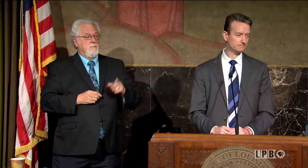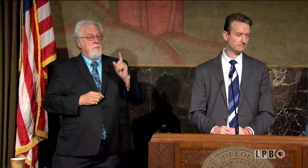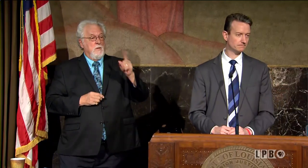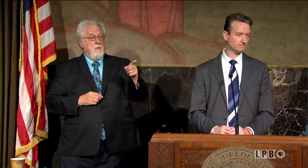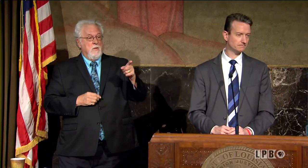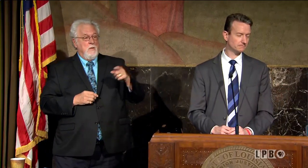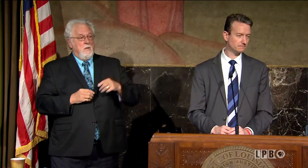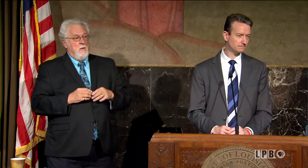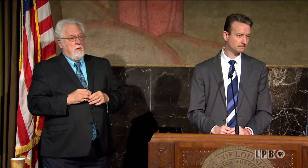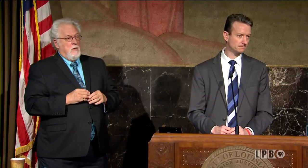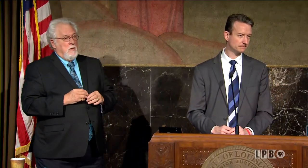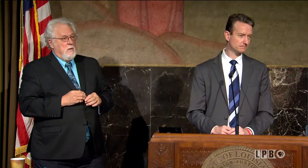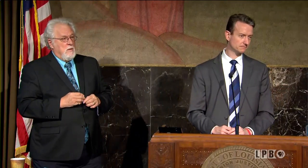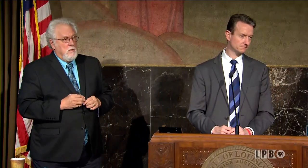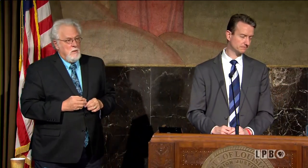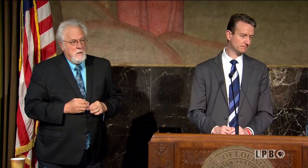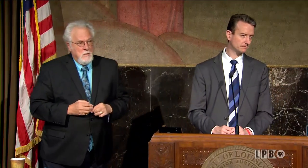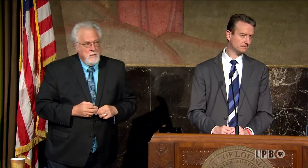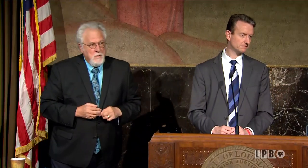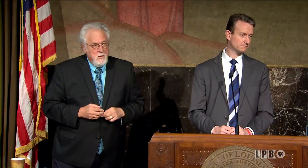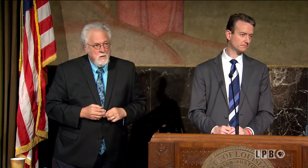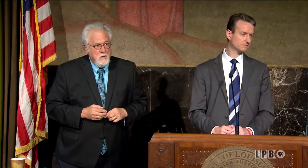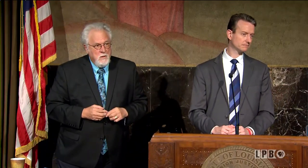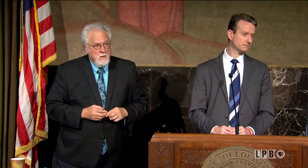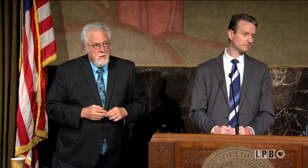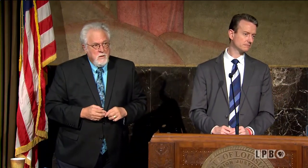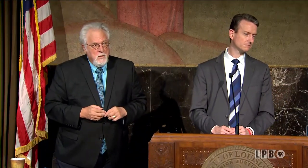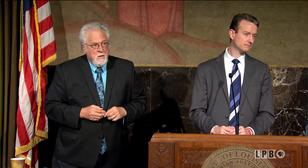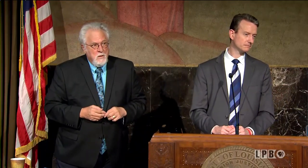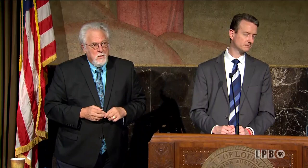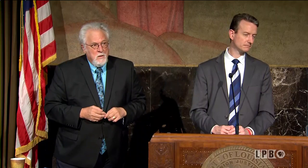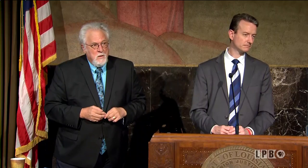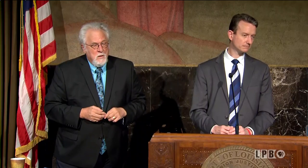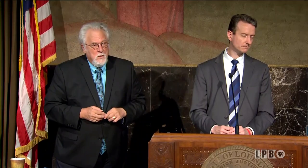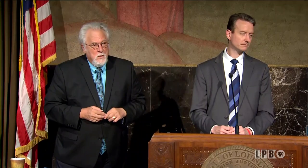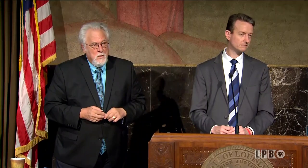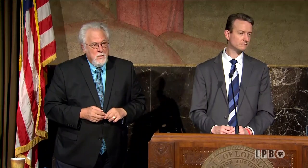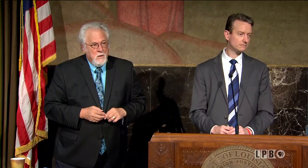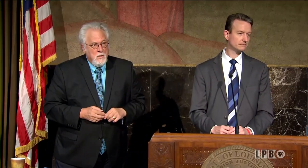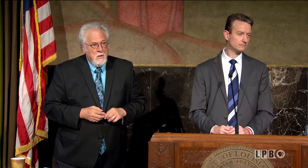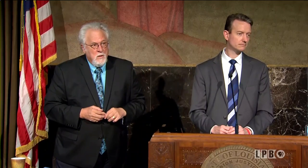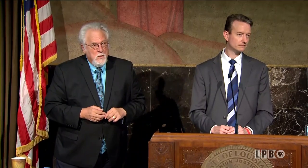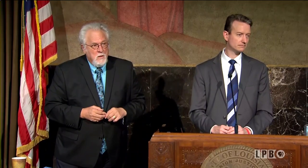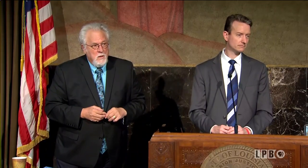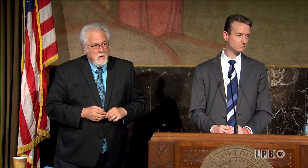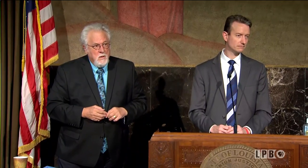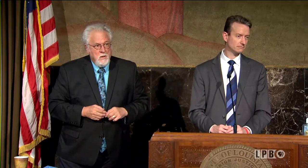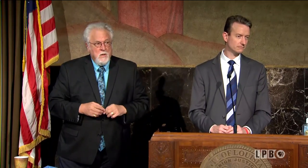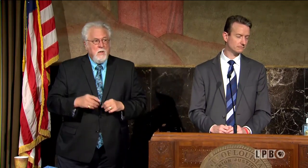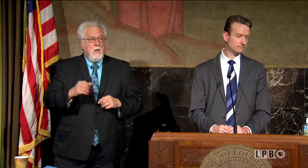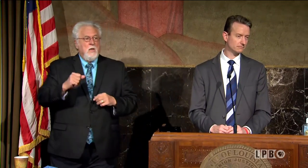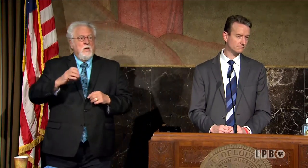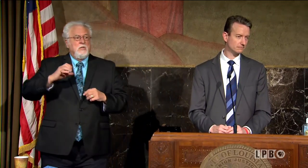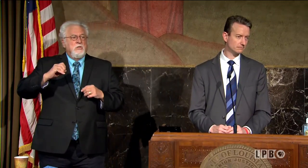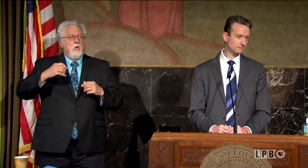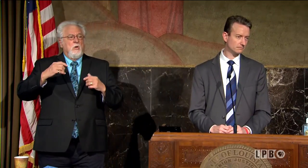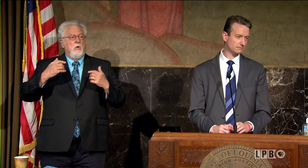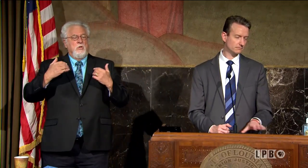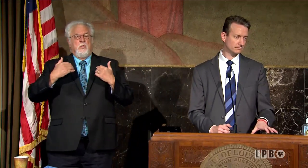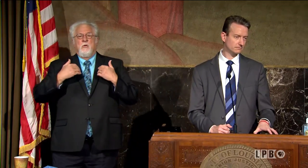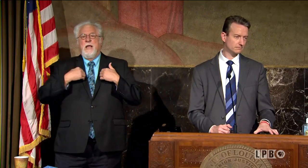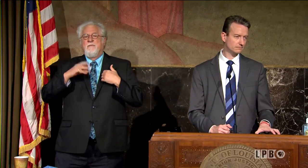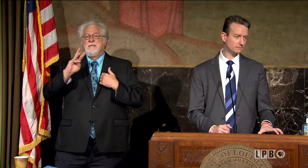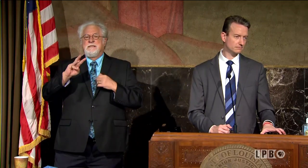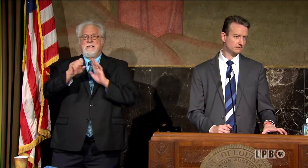Sam. Actually, the state announced it's part of a 6-state pact for buying antigen tests. Can you